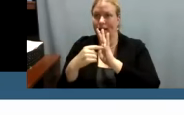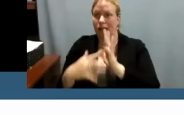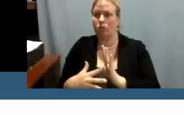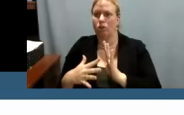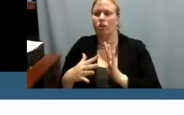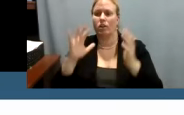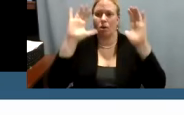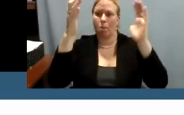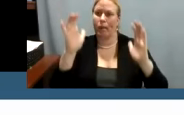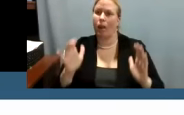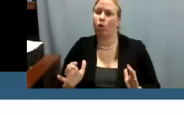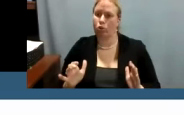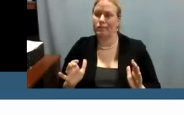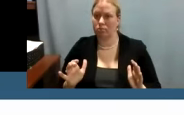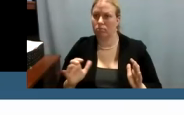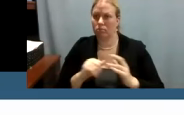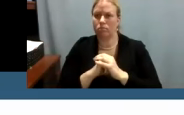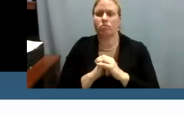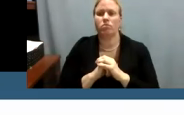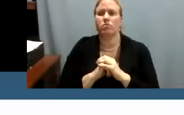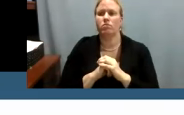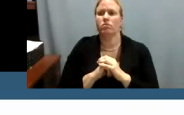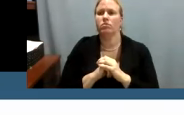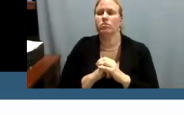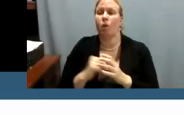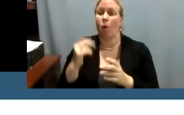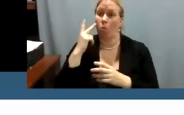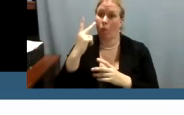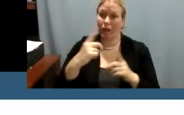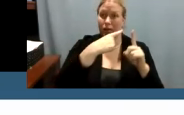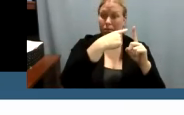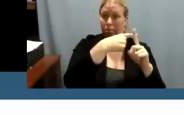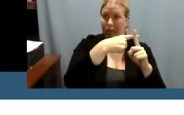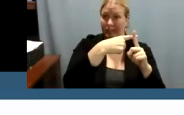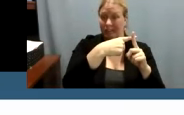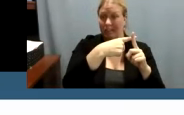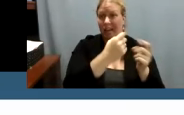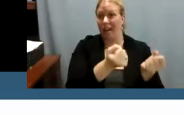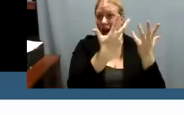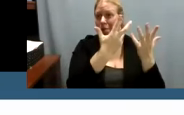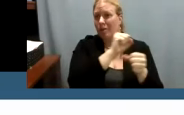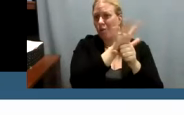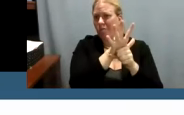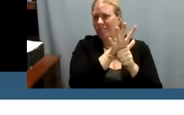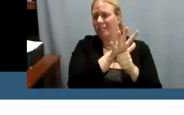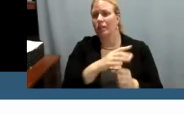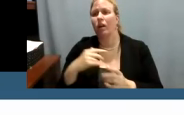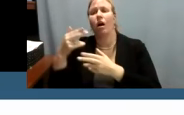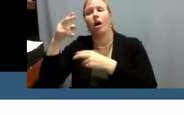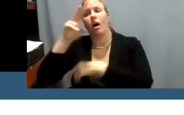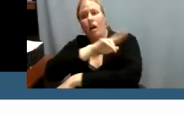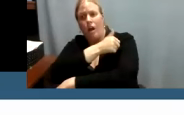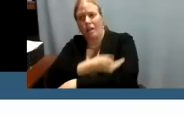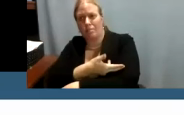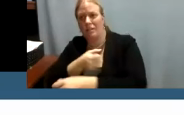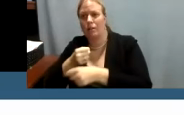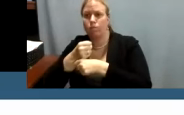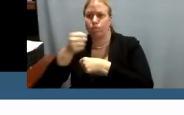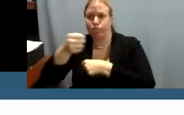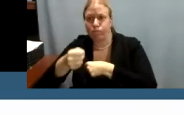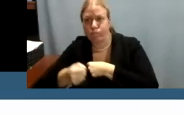comparison with other counties looking at the positivity rate as well as looking at the hospitalization um per